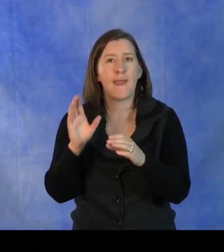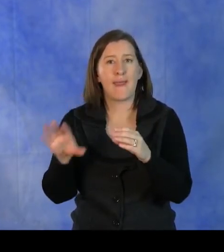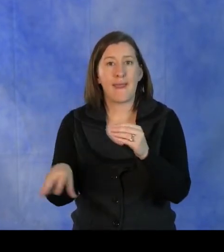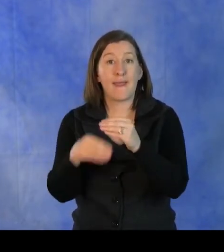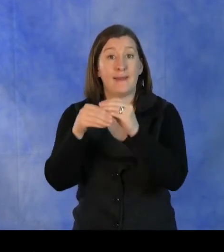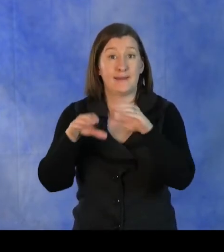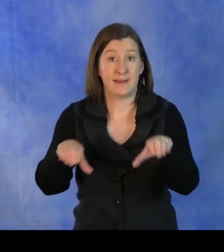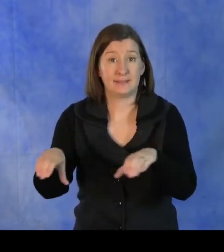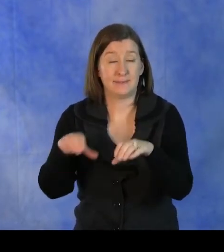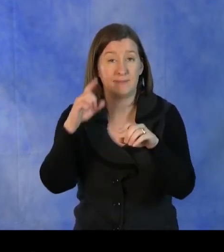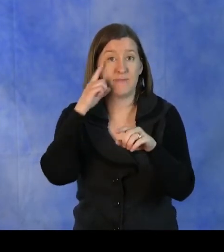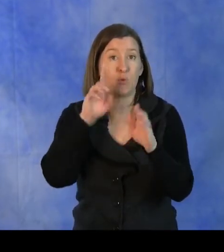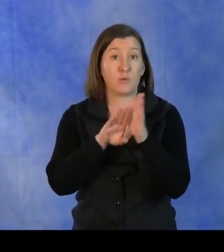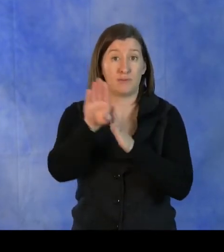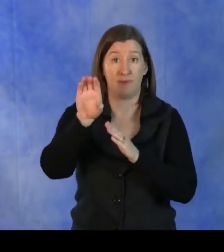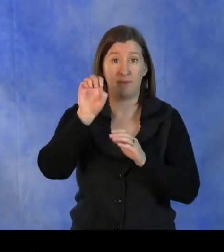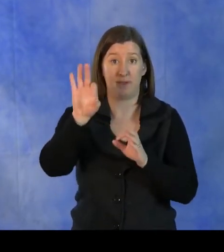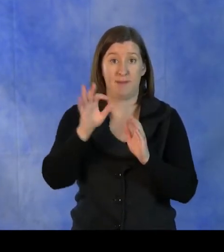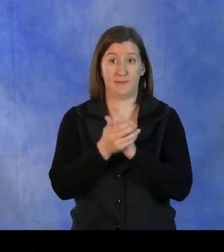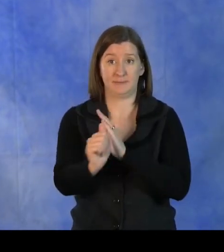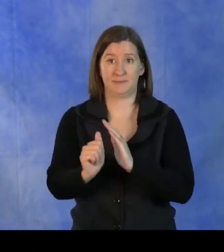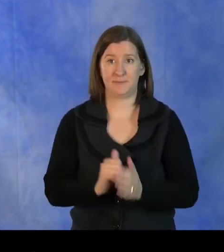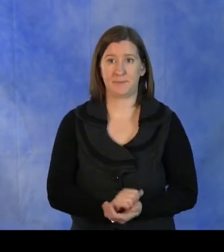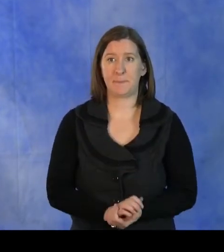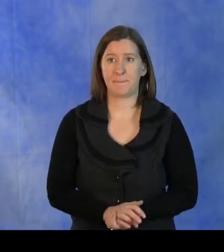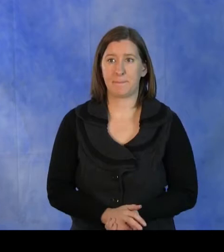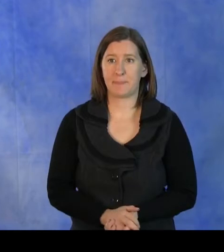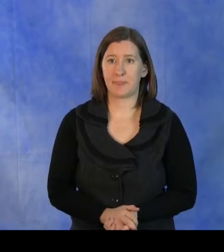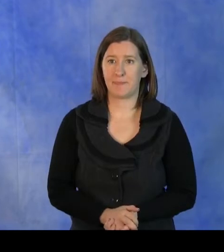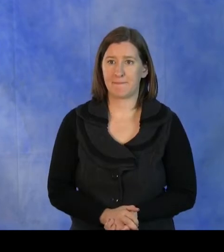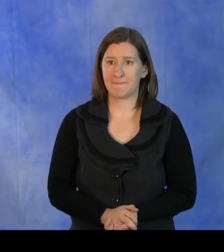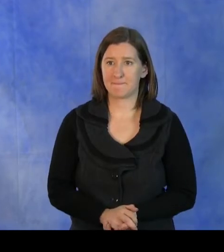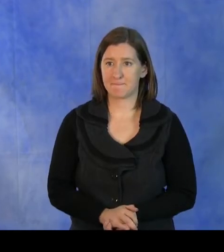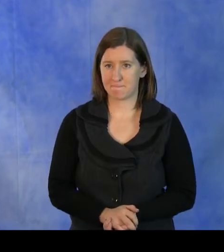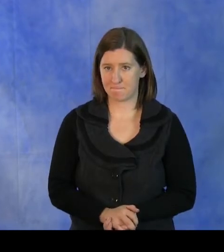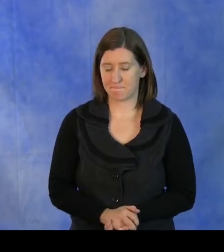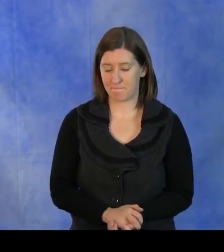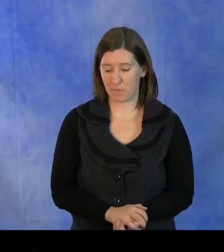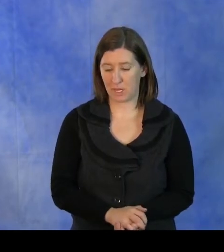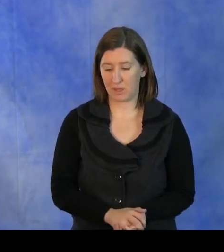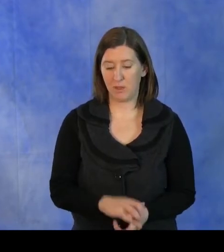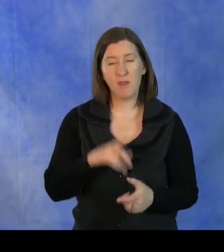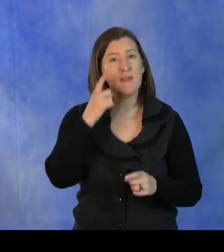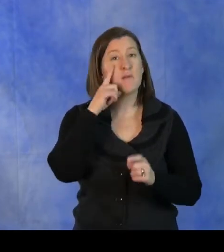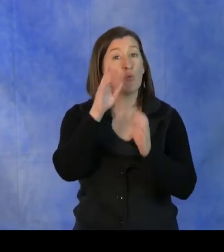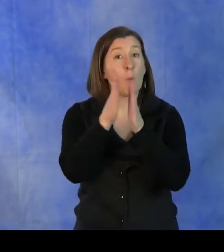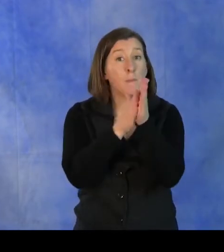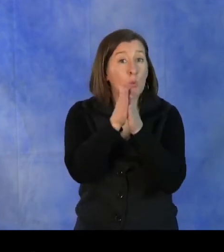different ways or adding activities to develop EF skills.